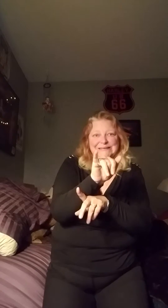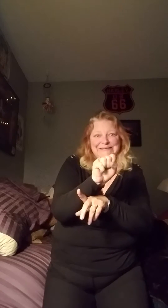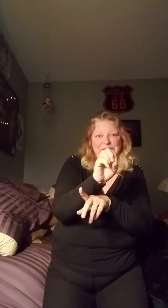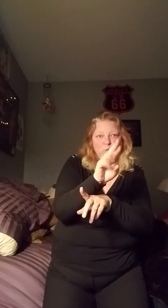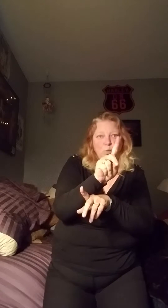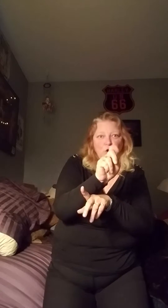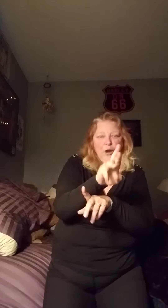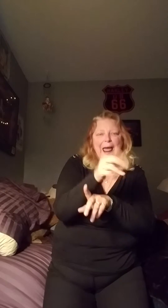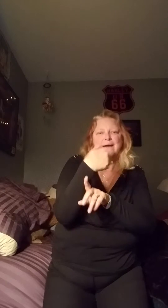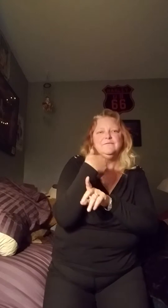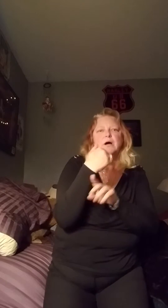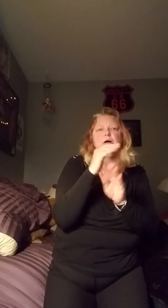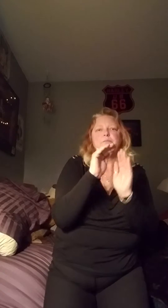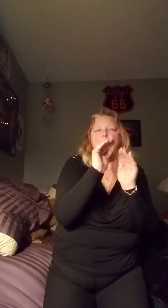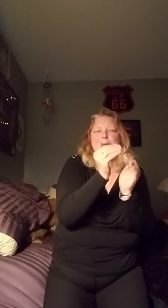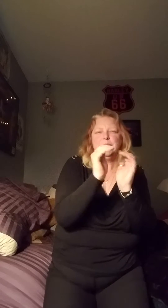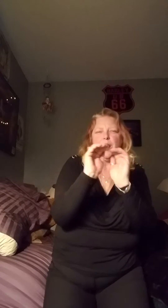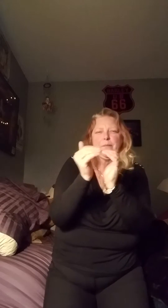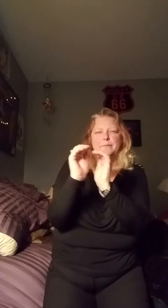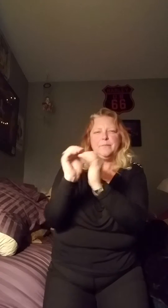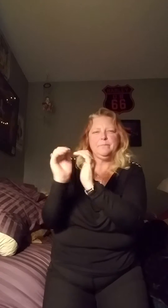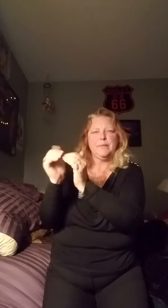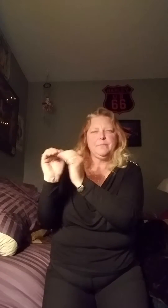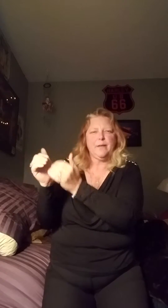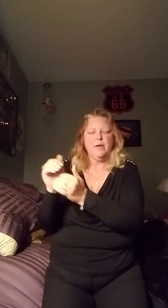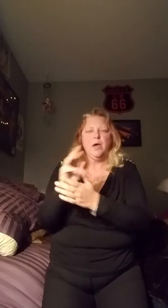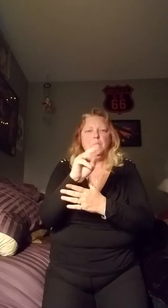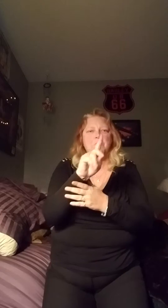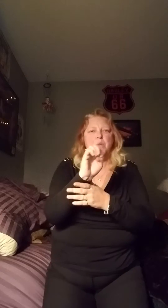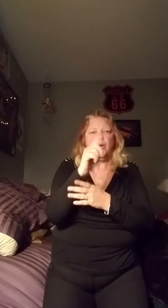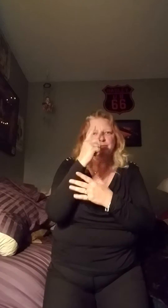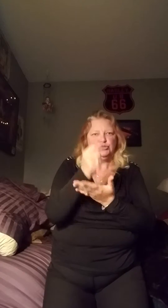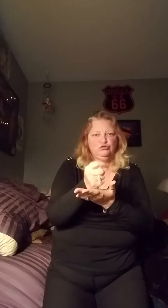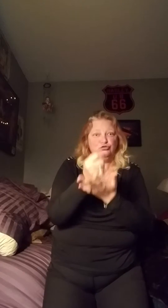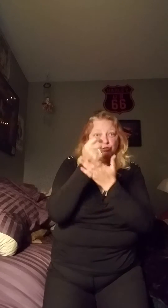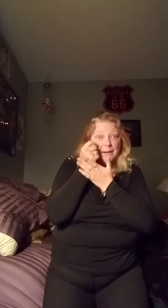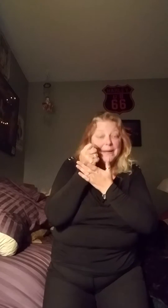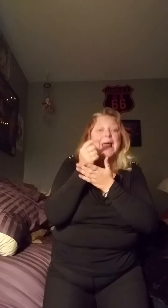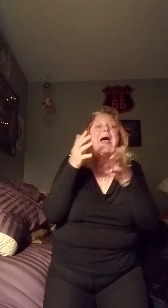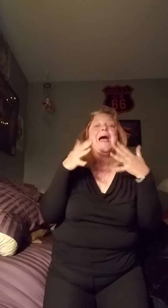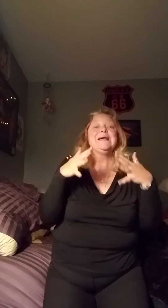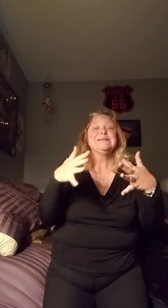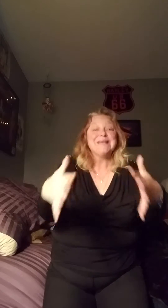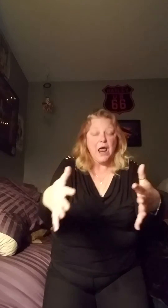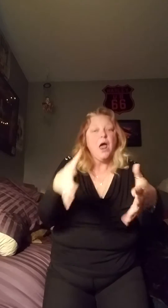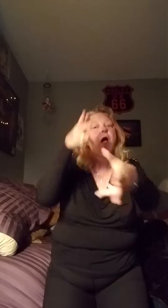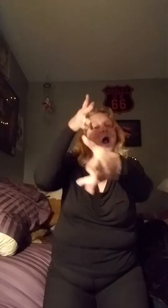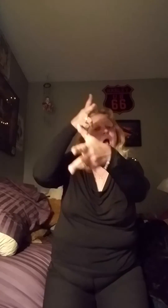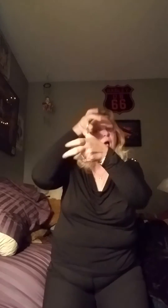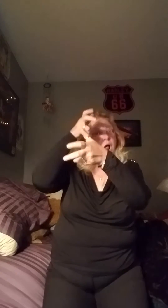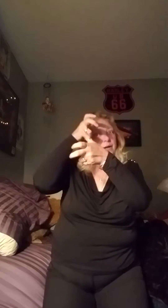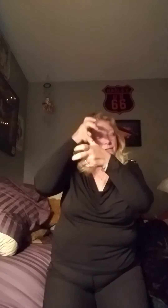optimal mode of treatment. If you suffer from an anxiety disorder, cognitive behavioral therapy can be of help. If